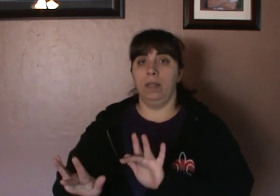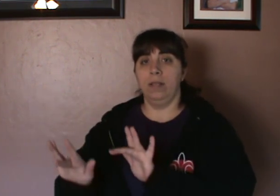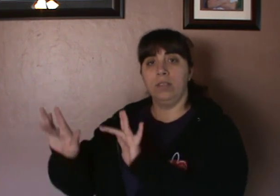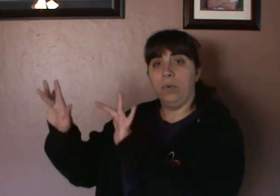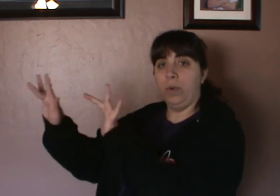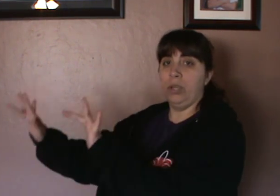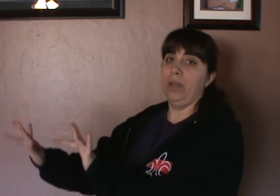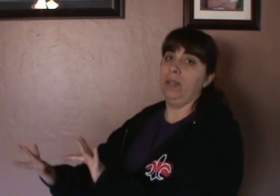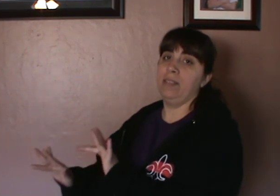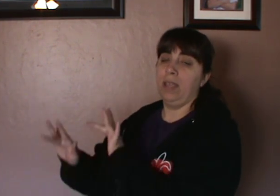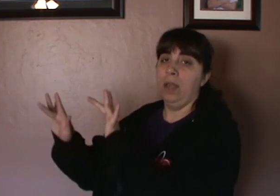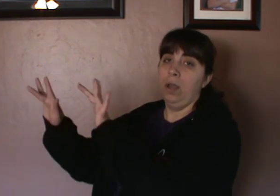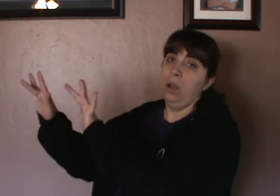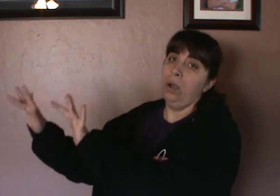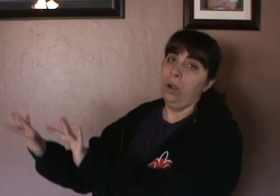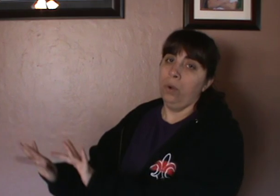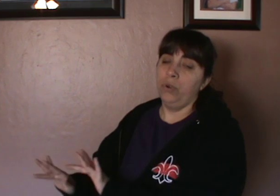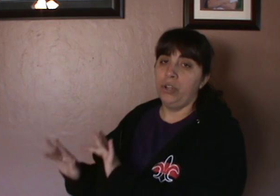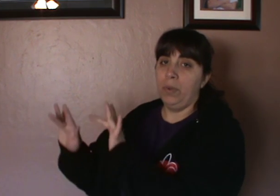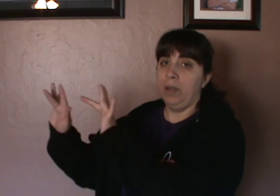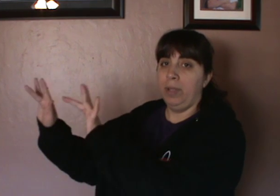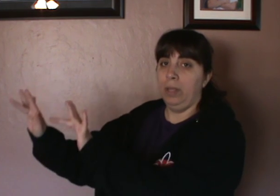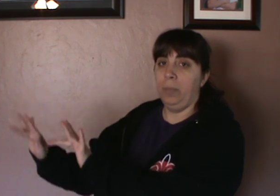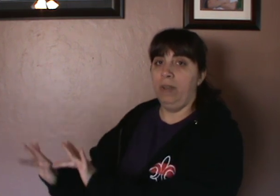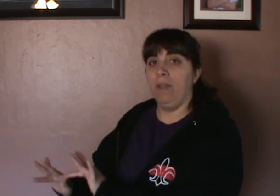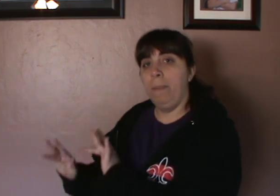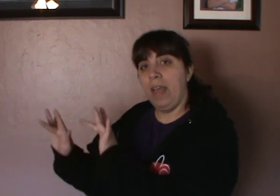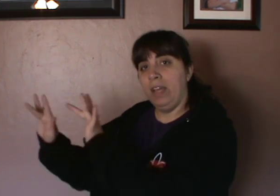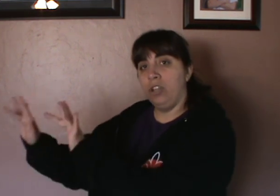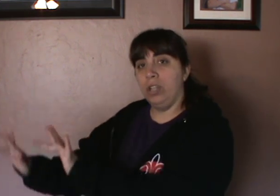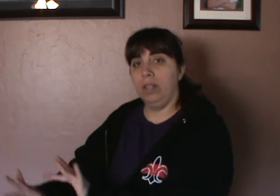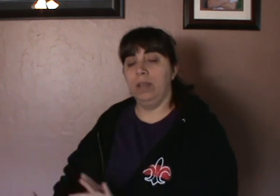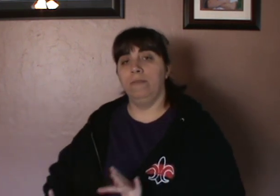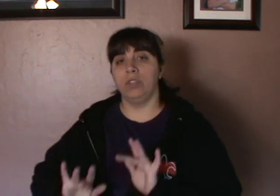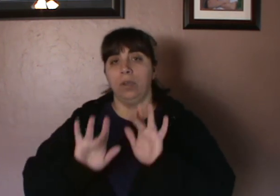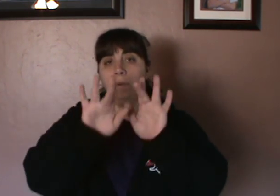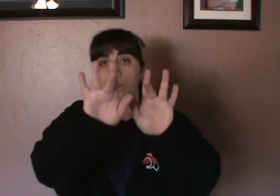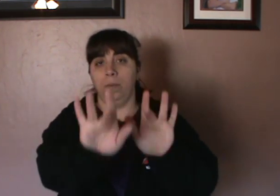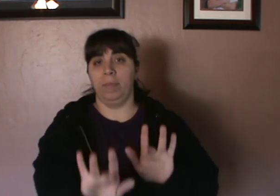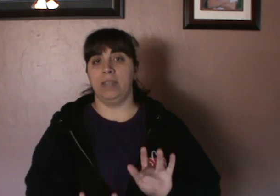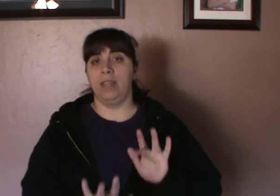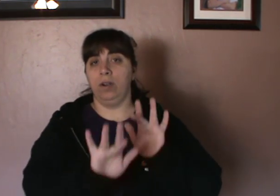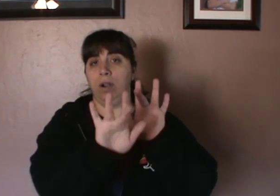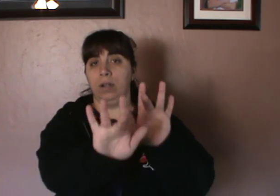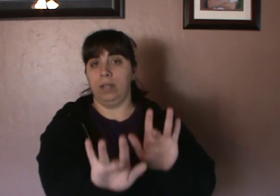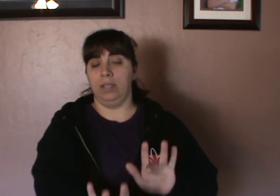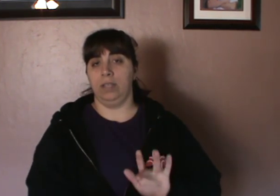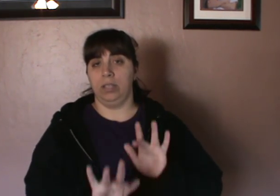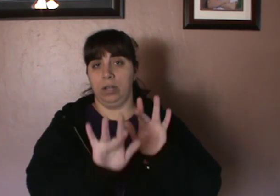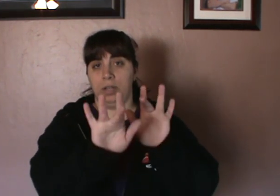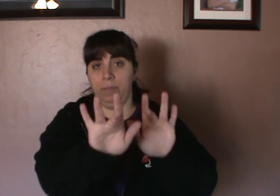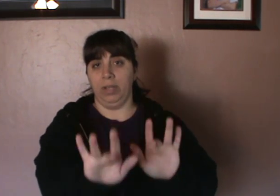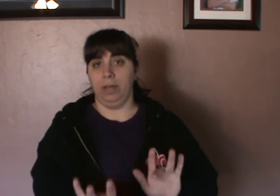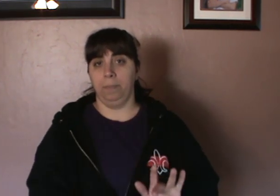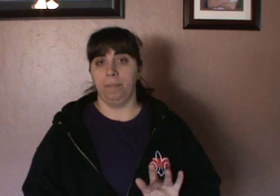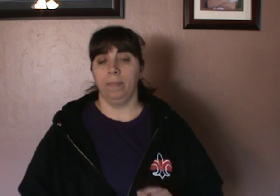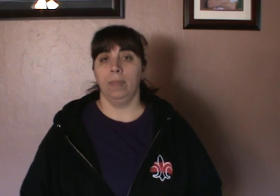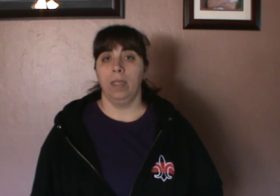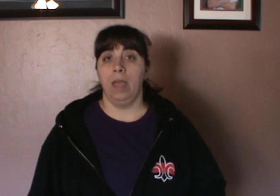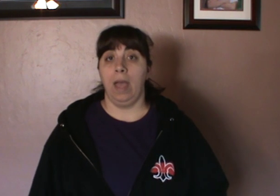this is what we're doing. It's like, we're showing them a little bit of compassion, love, so my tender heart tends to start to bleed. And